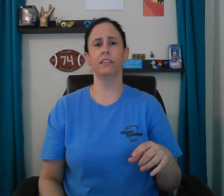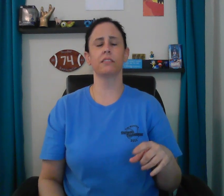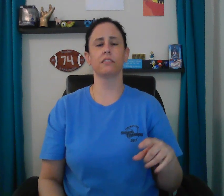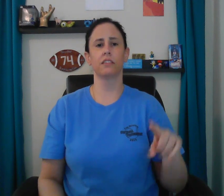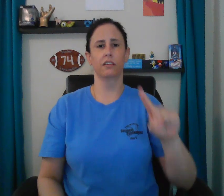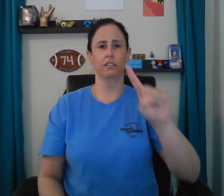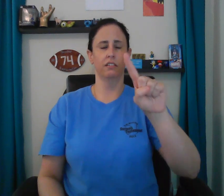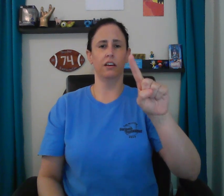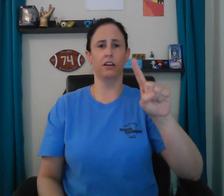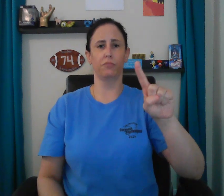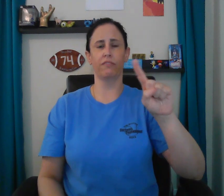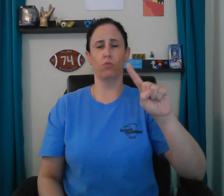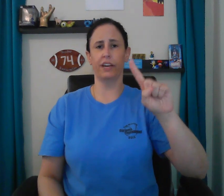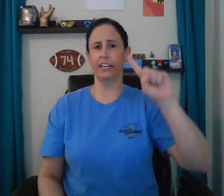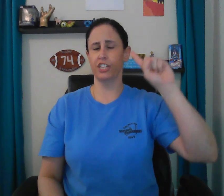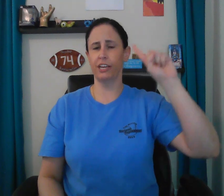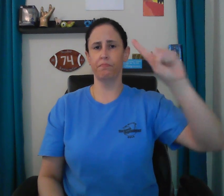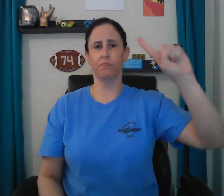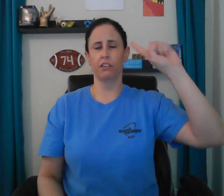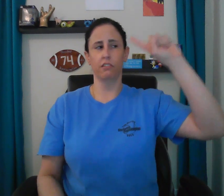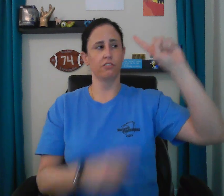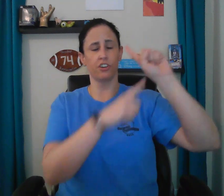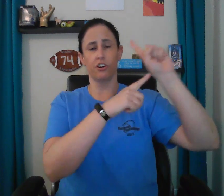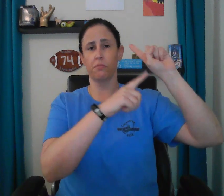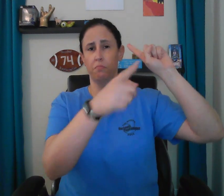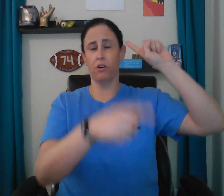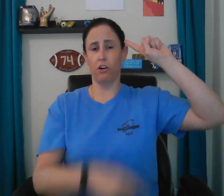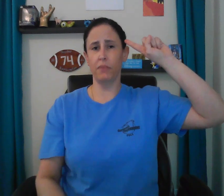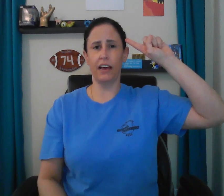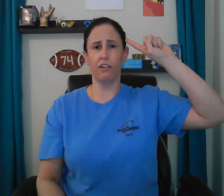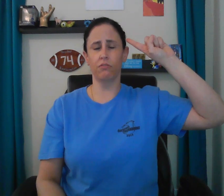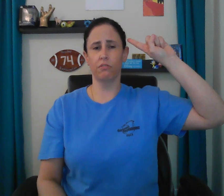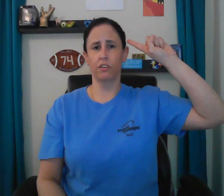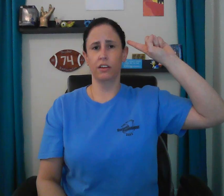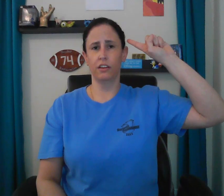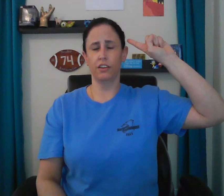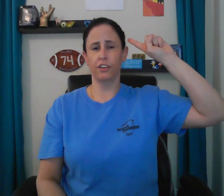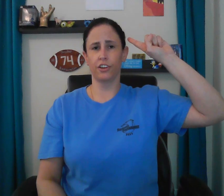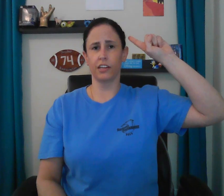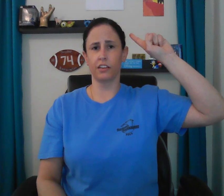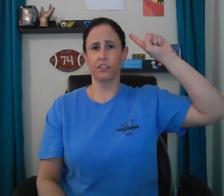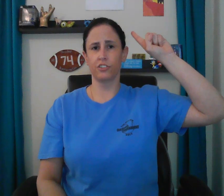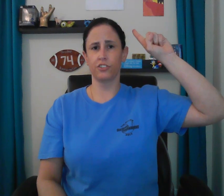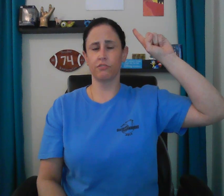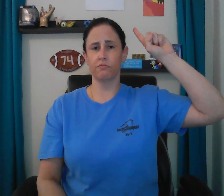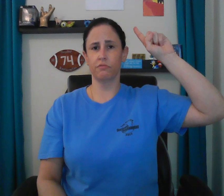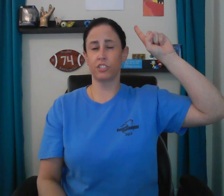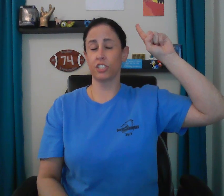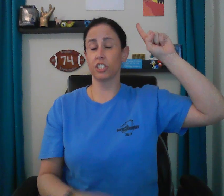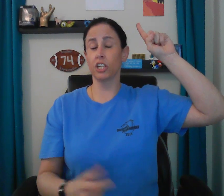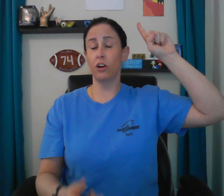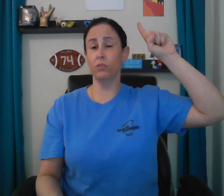Government, you have a 1 hand shape. Start palm out. You're going to